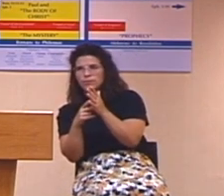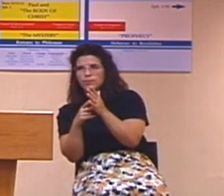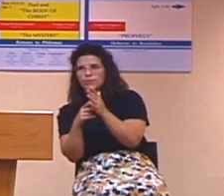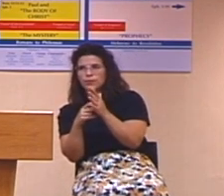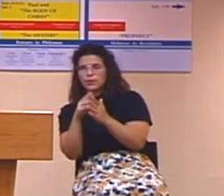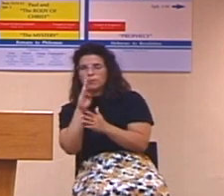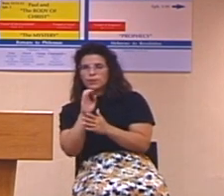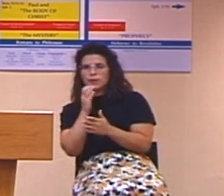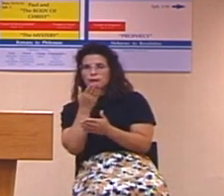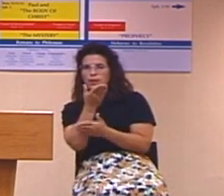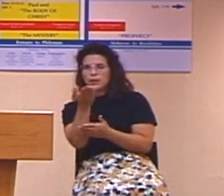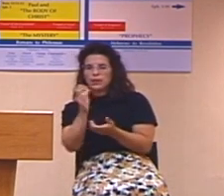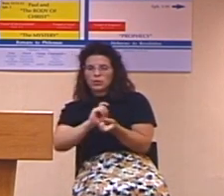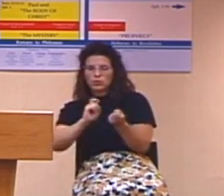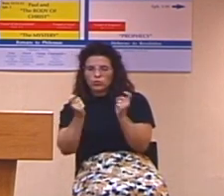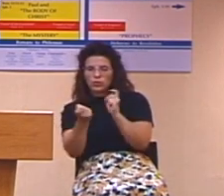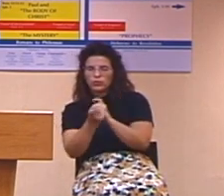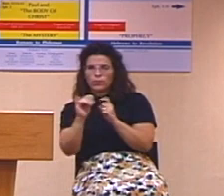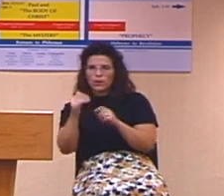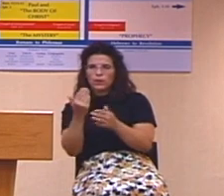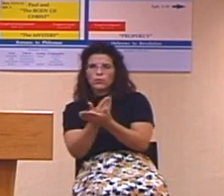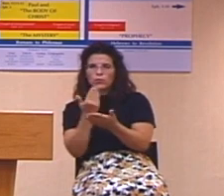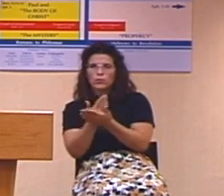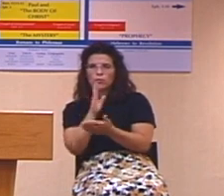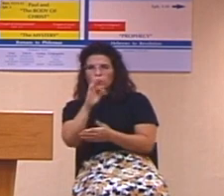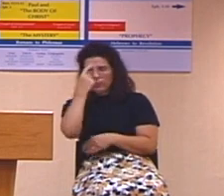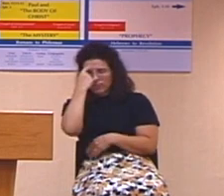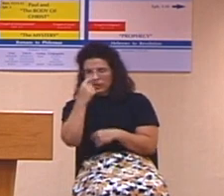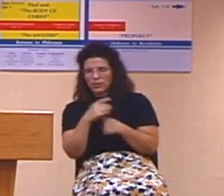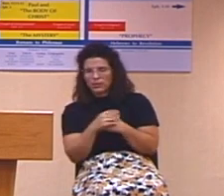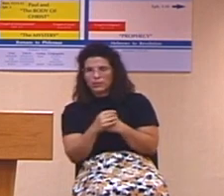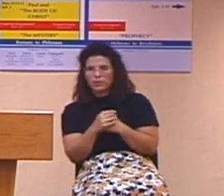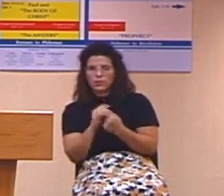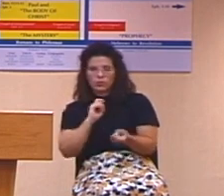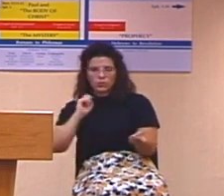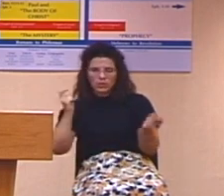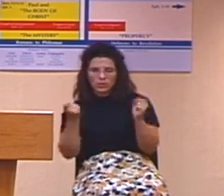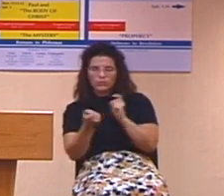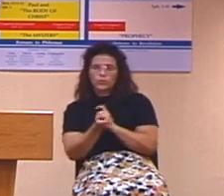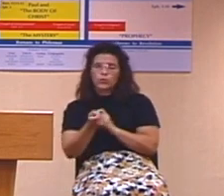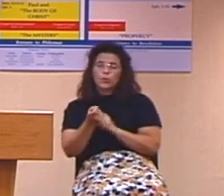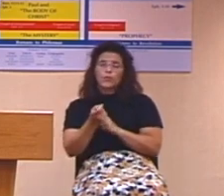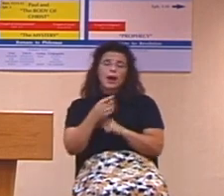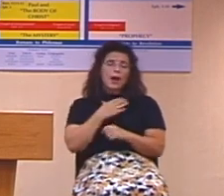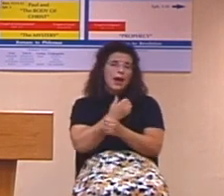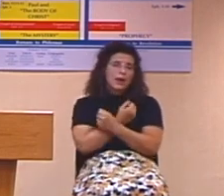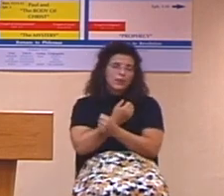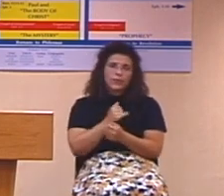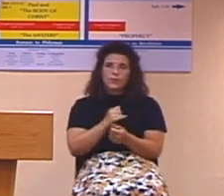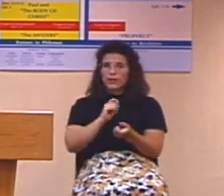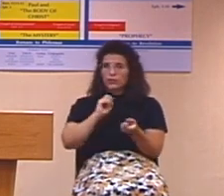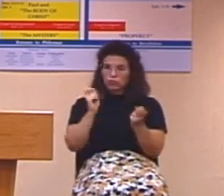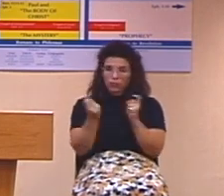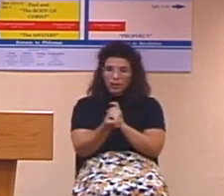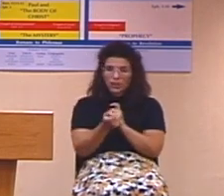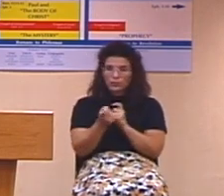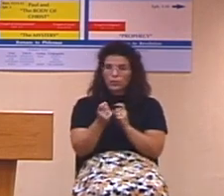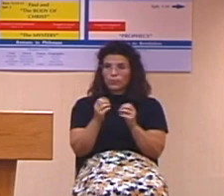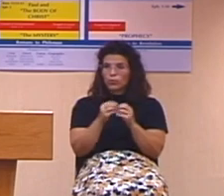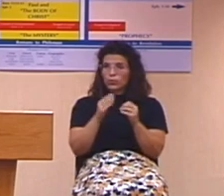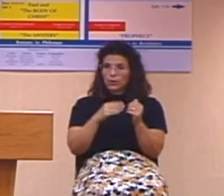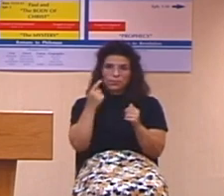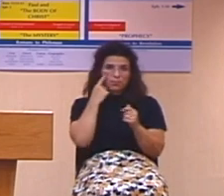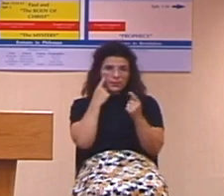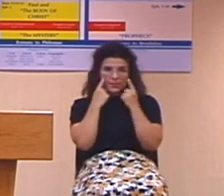Be ye transformed by the renewing of your mind. Transformed. I love that. That issue of transformers more than meets the